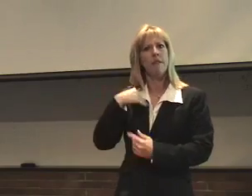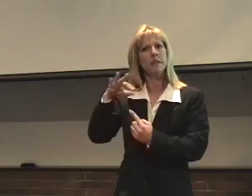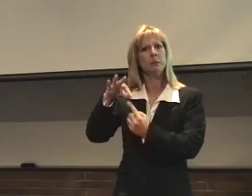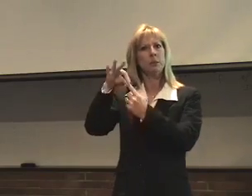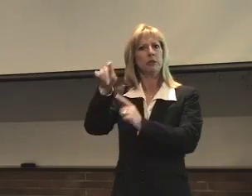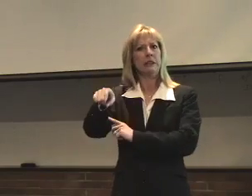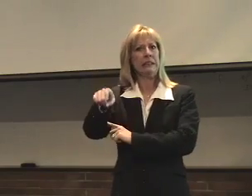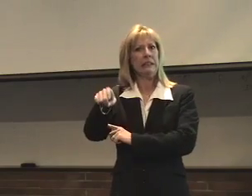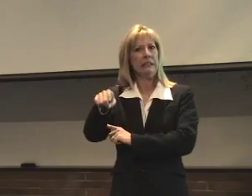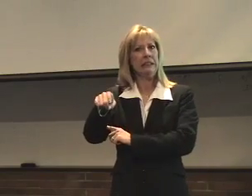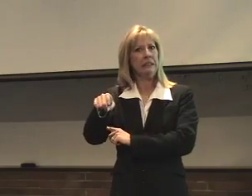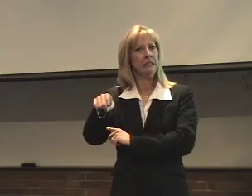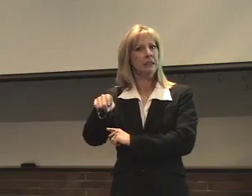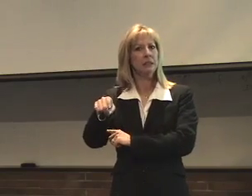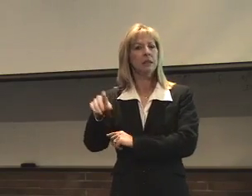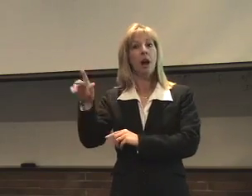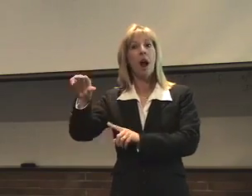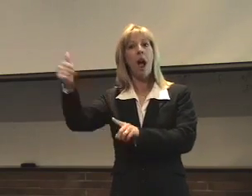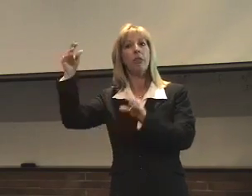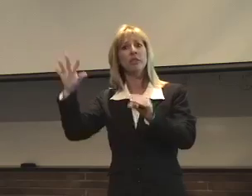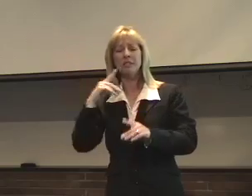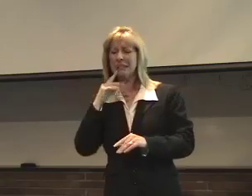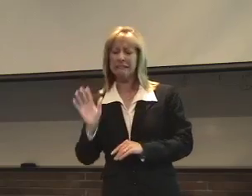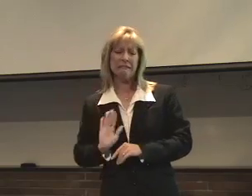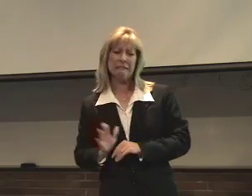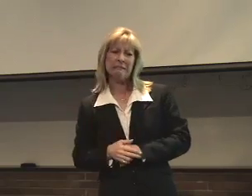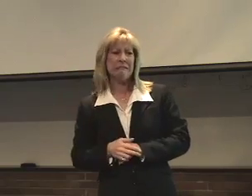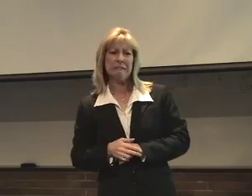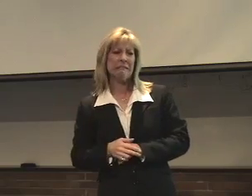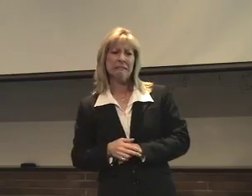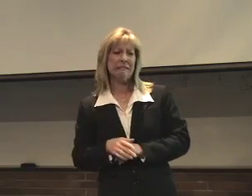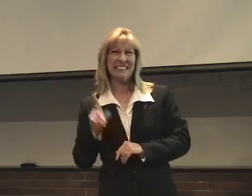them. Absolutely not.